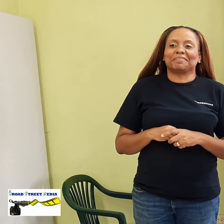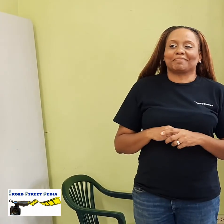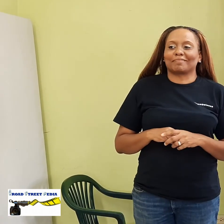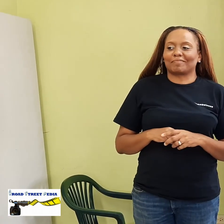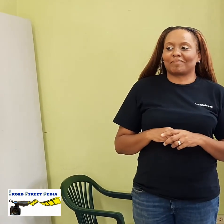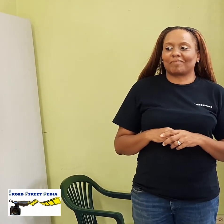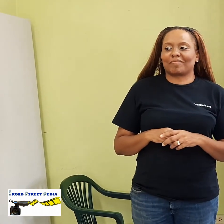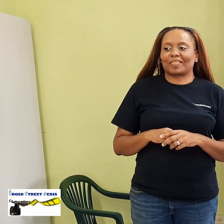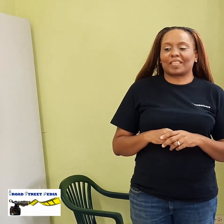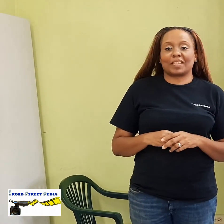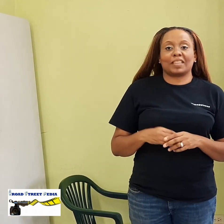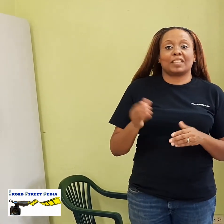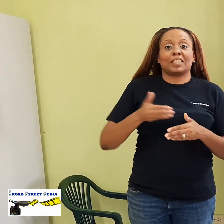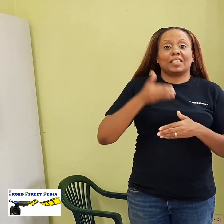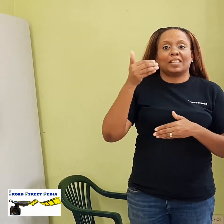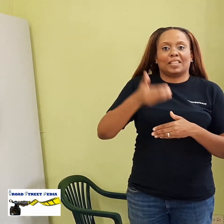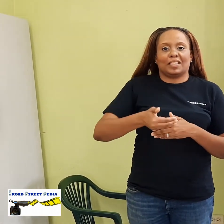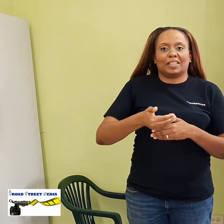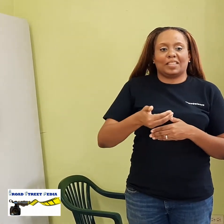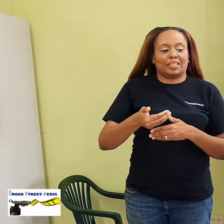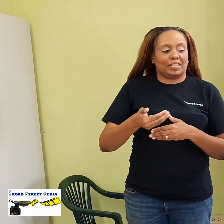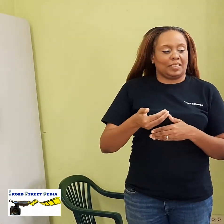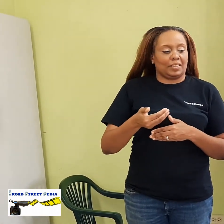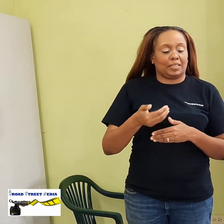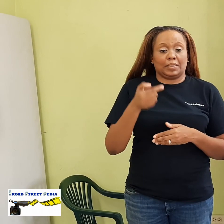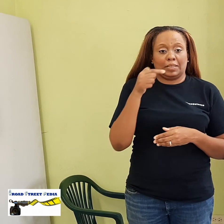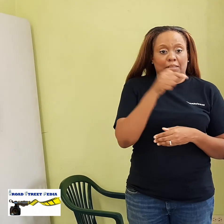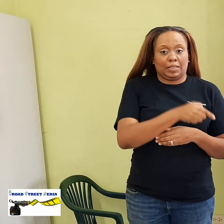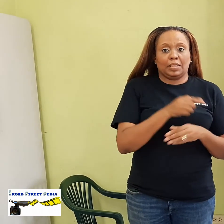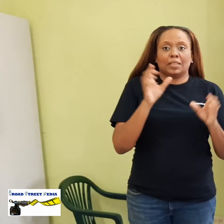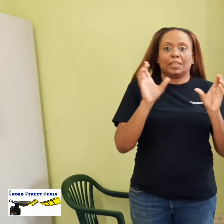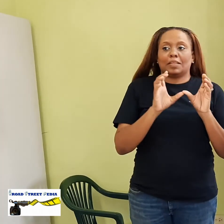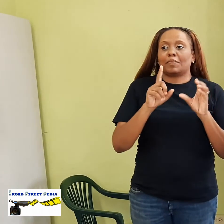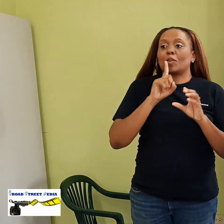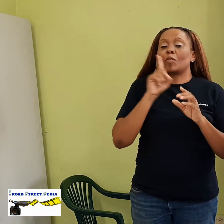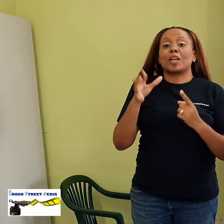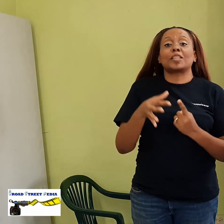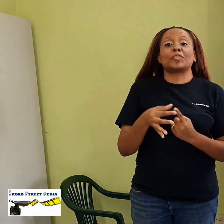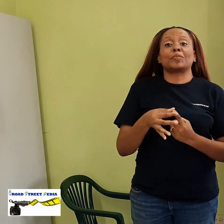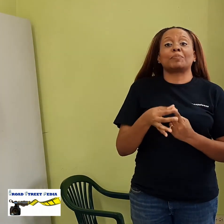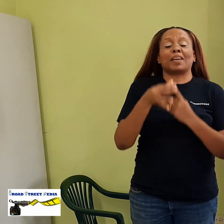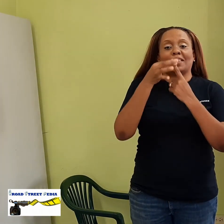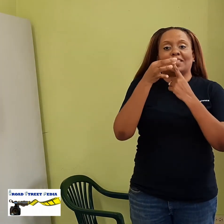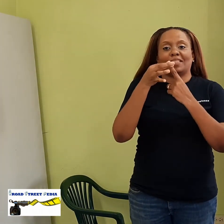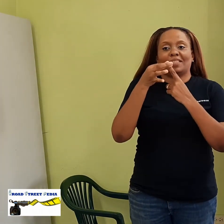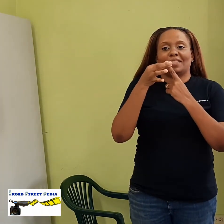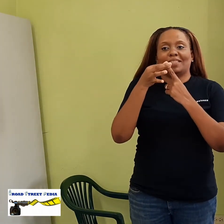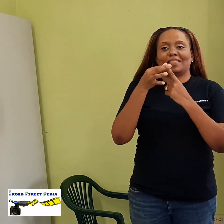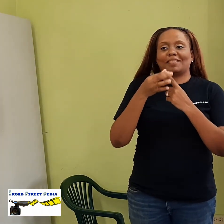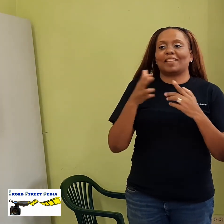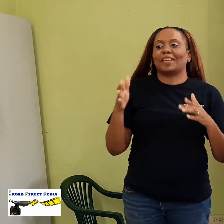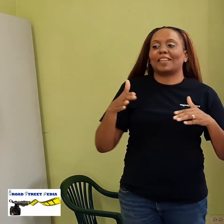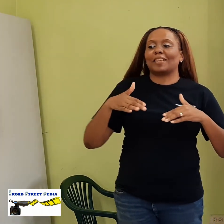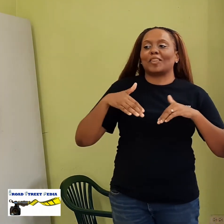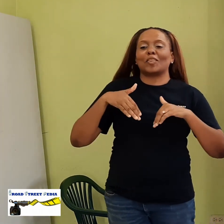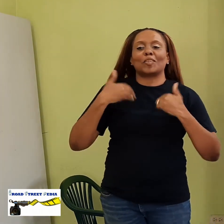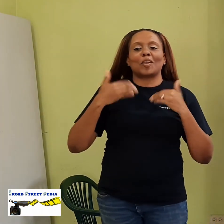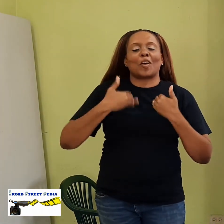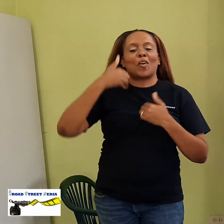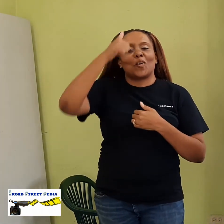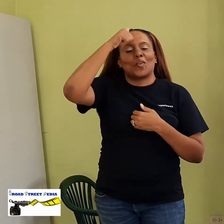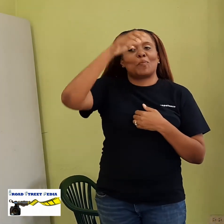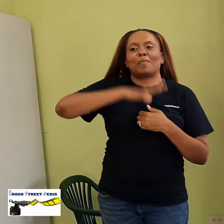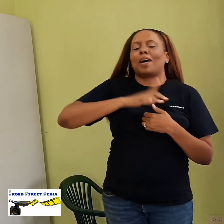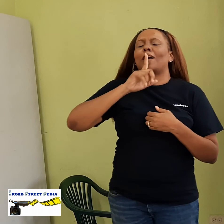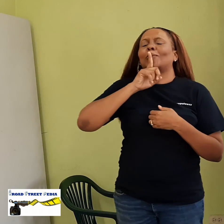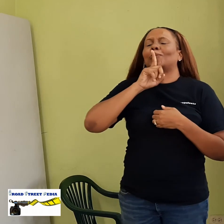us. This presentation that we have right now, this is very special. This young man has gone